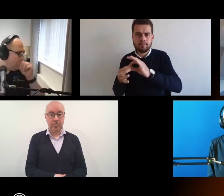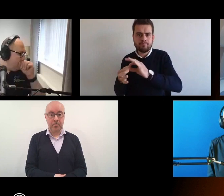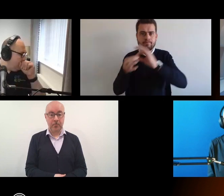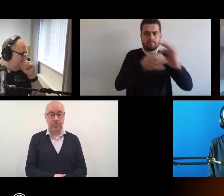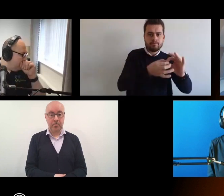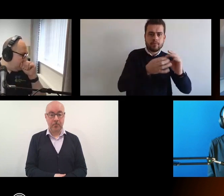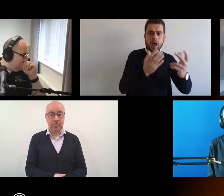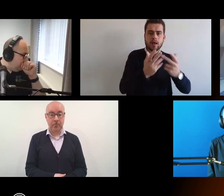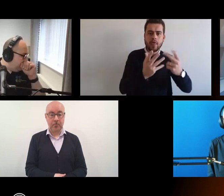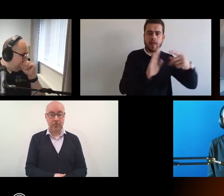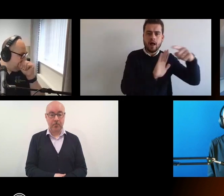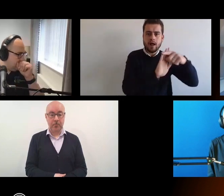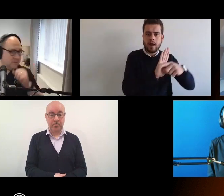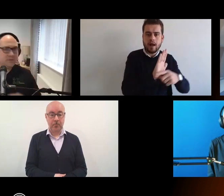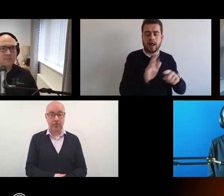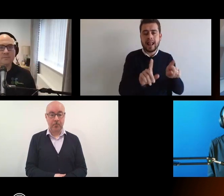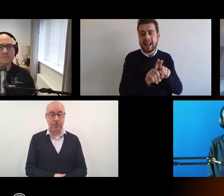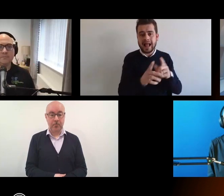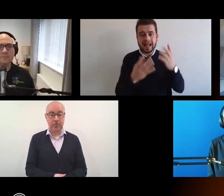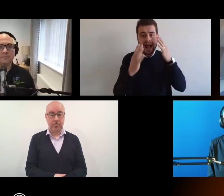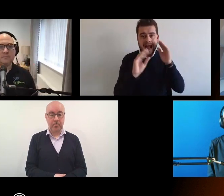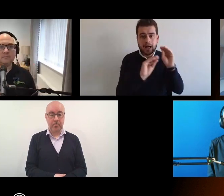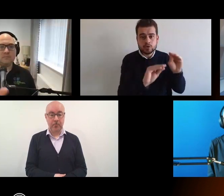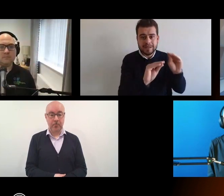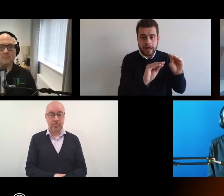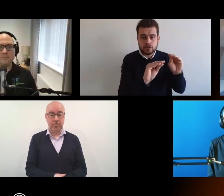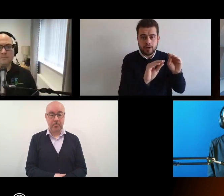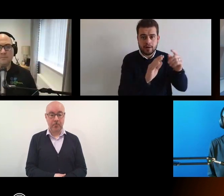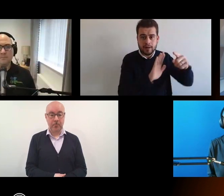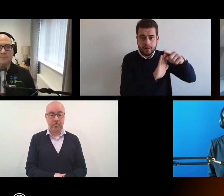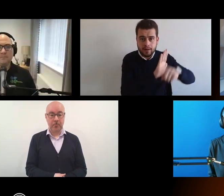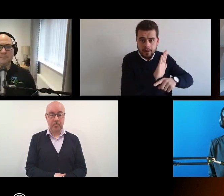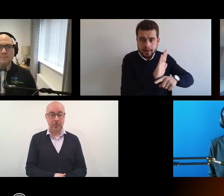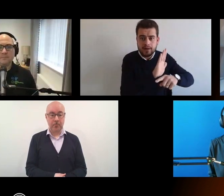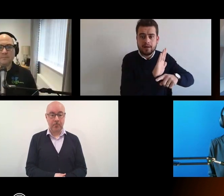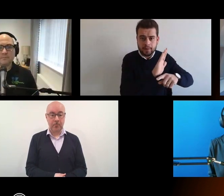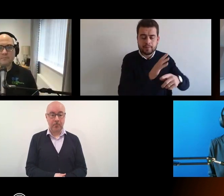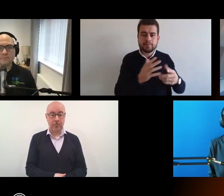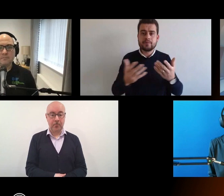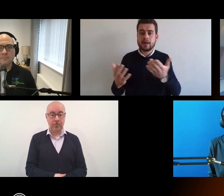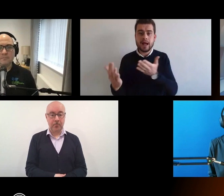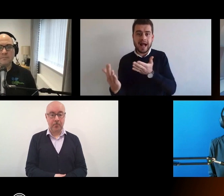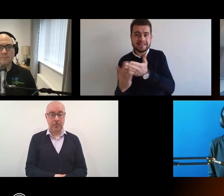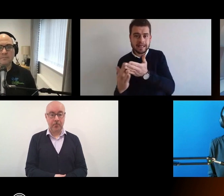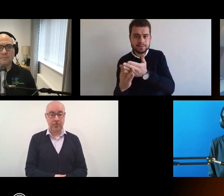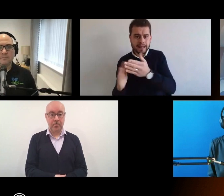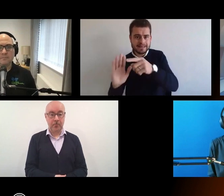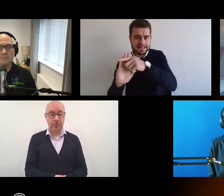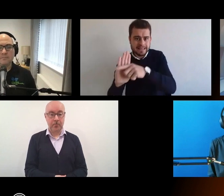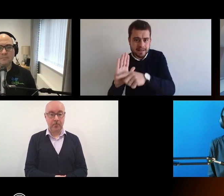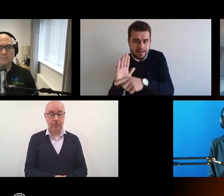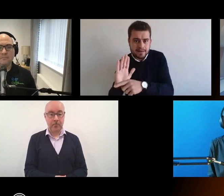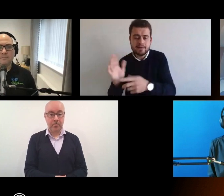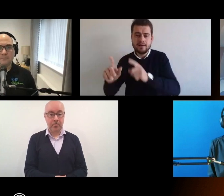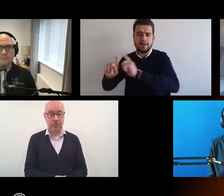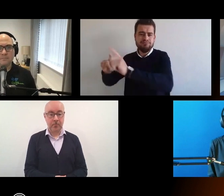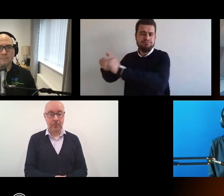Because the BSL Act itself needs to then connect with other legislation, for example, around